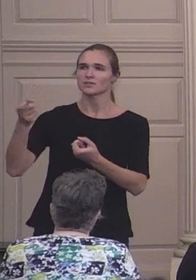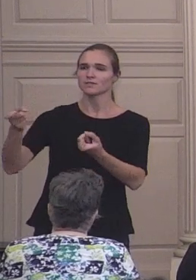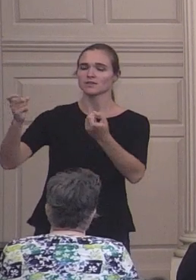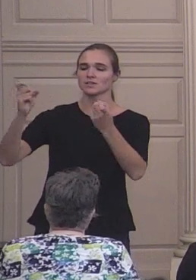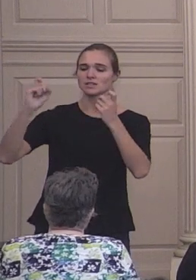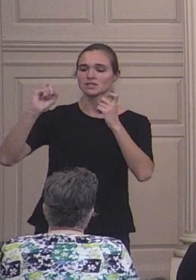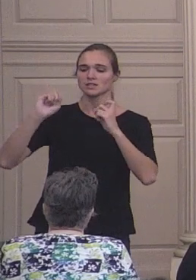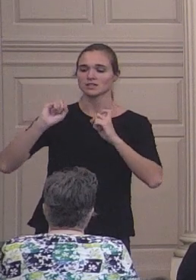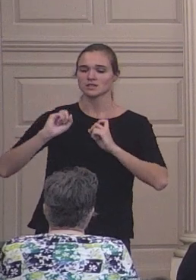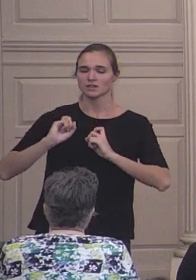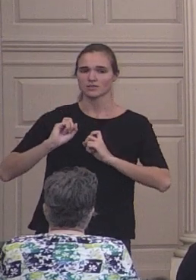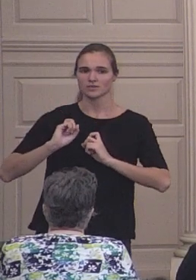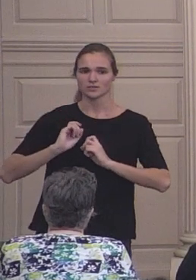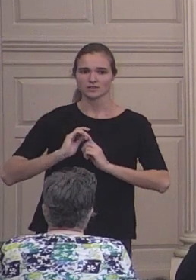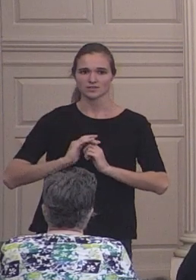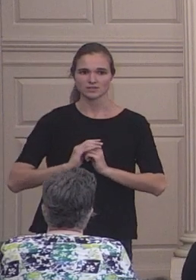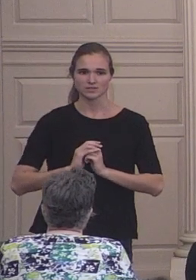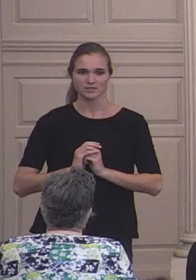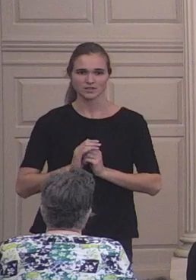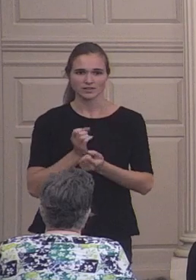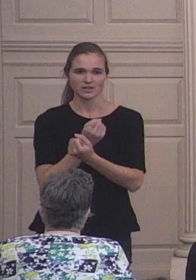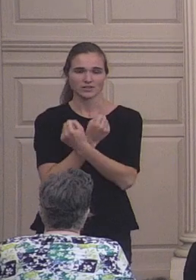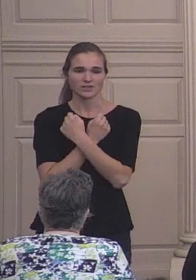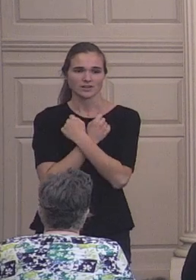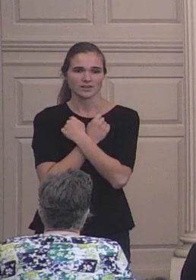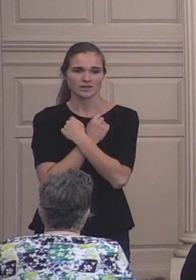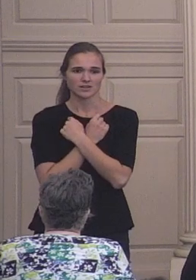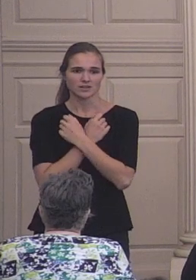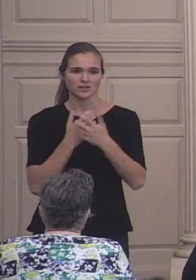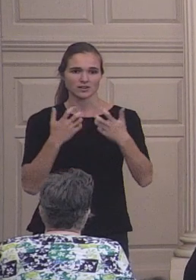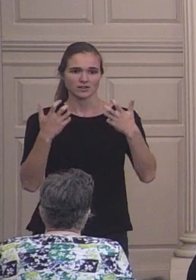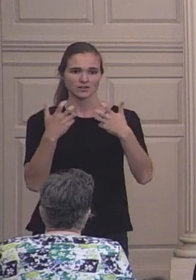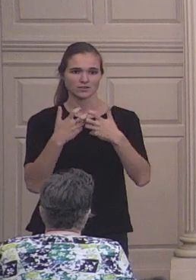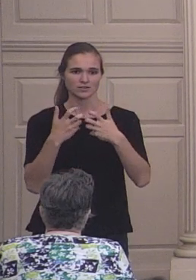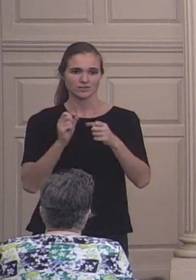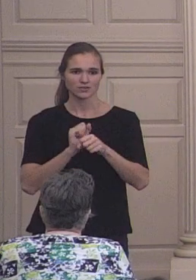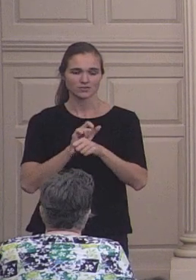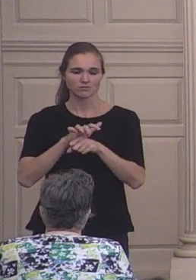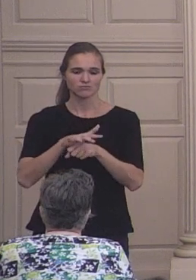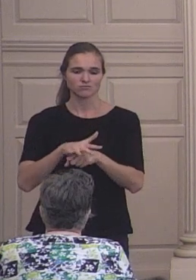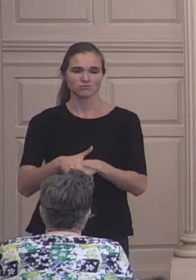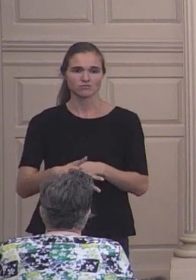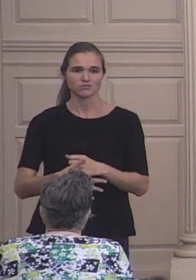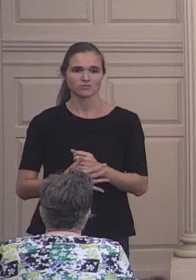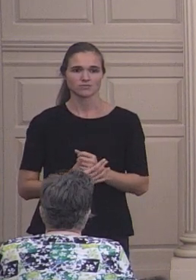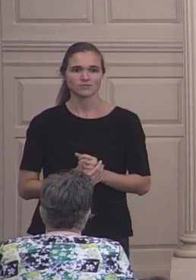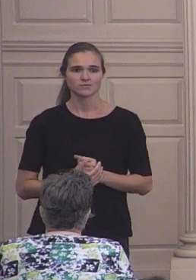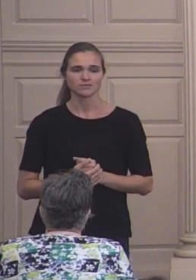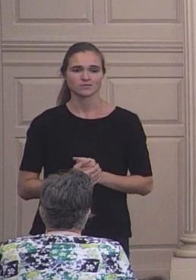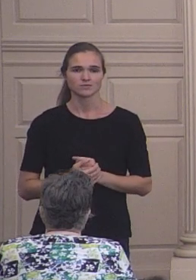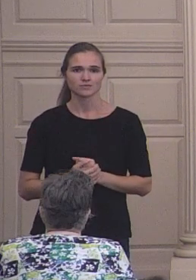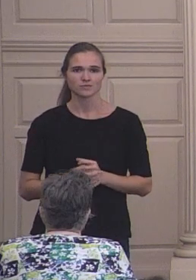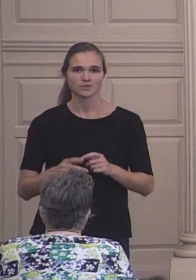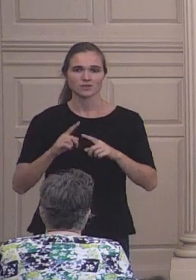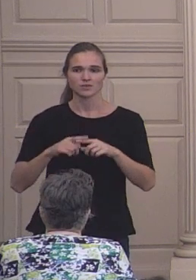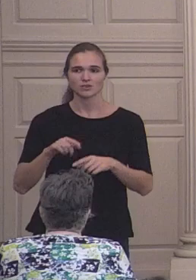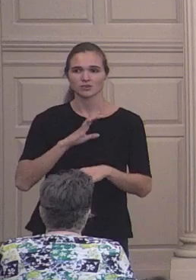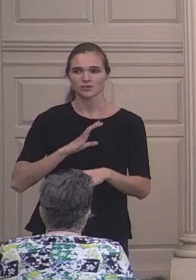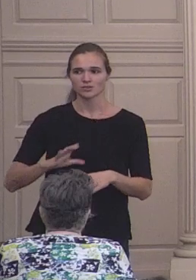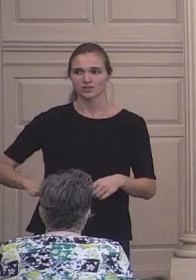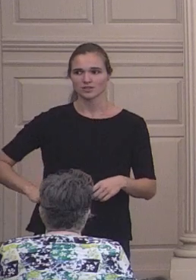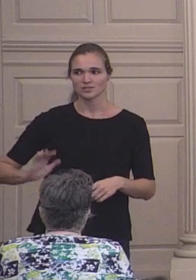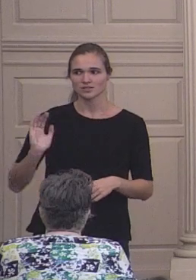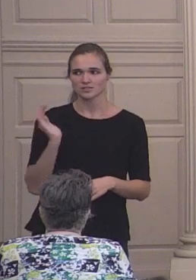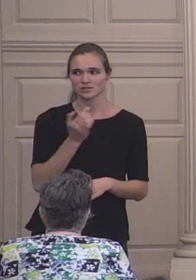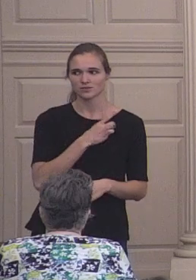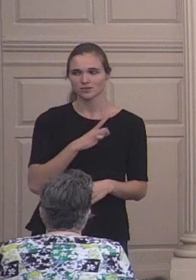all telling, may profit us for salvation through Christ our